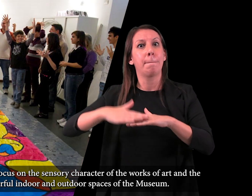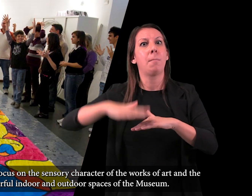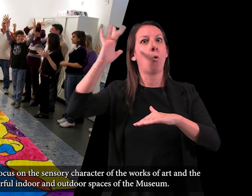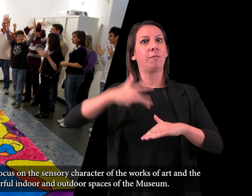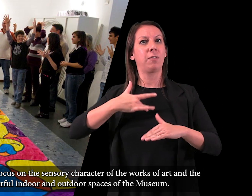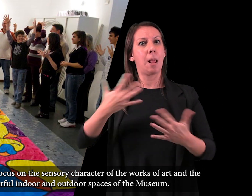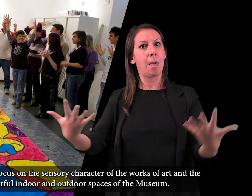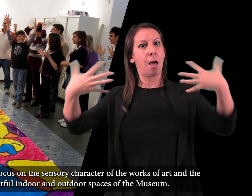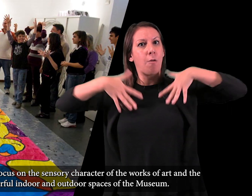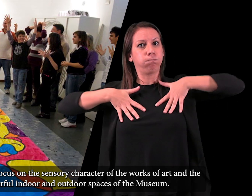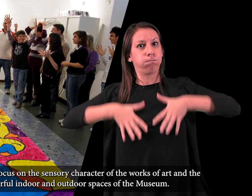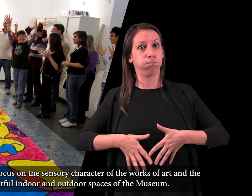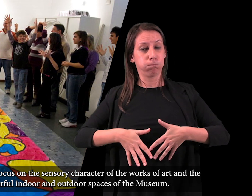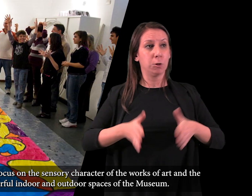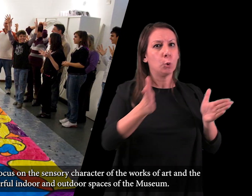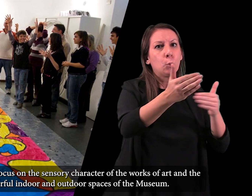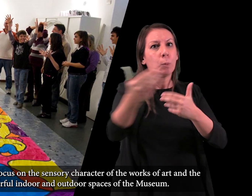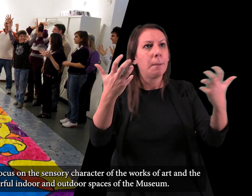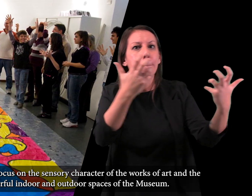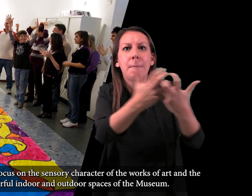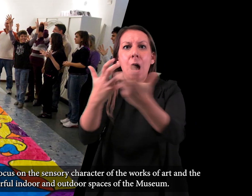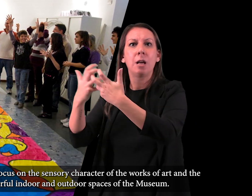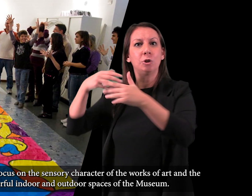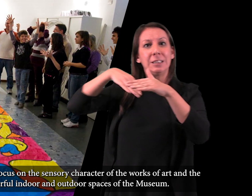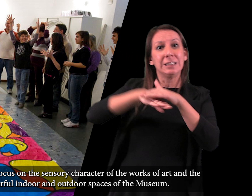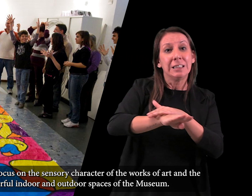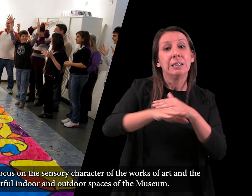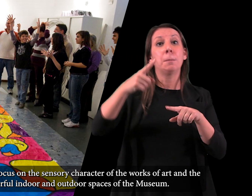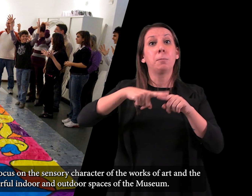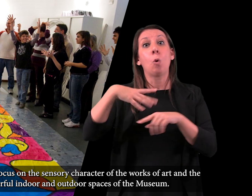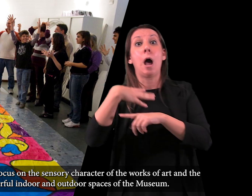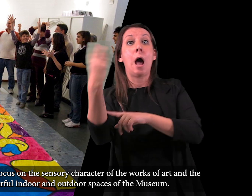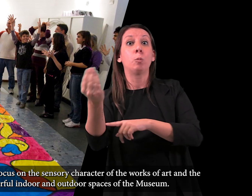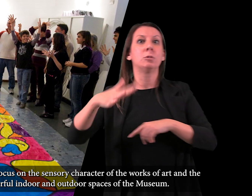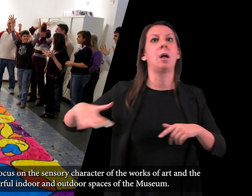and outdoor spaces of the museum.